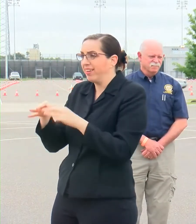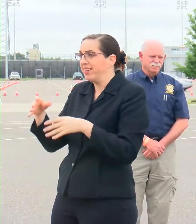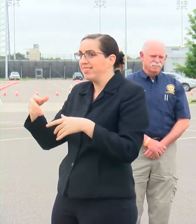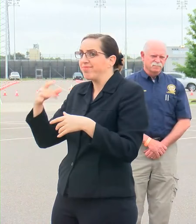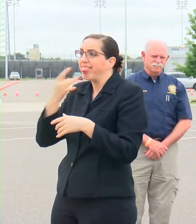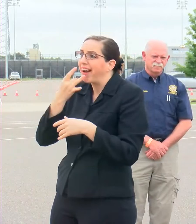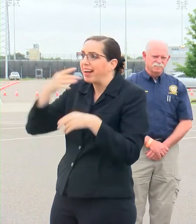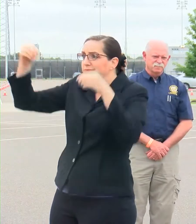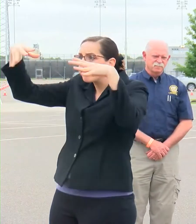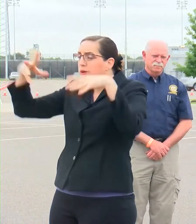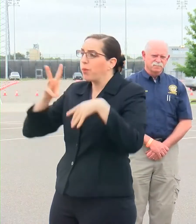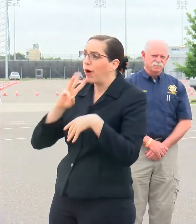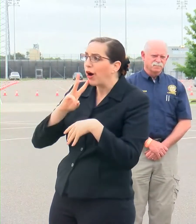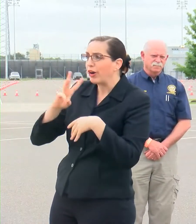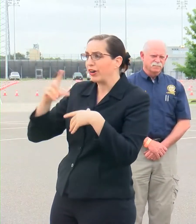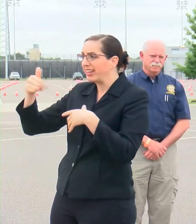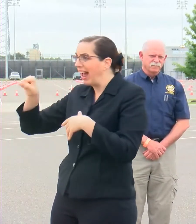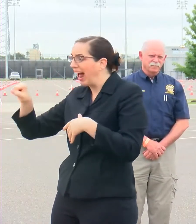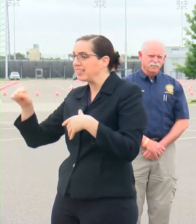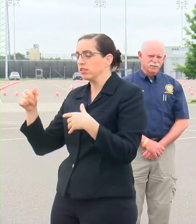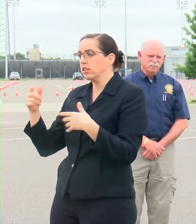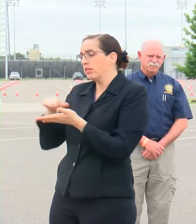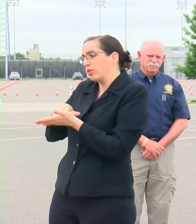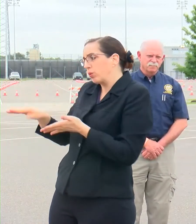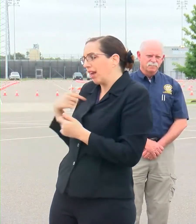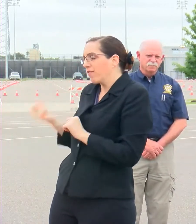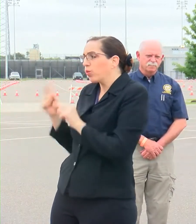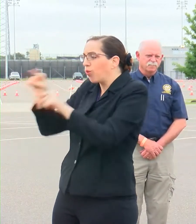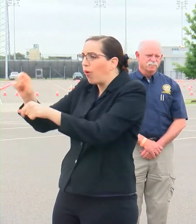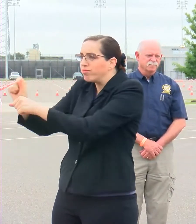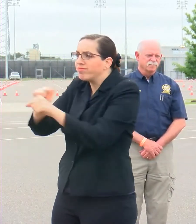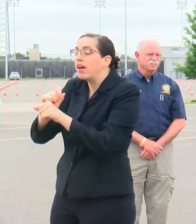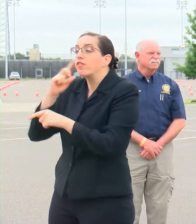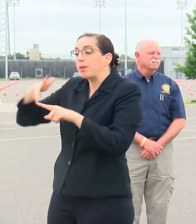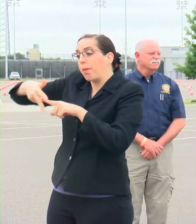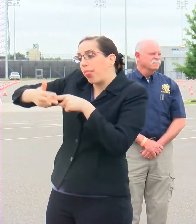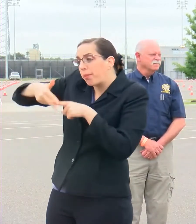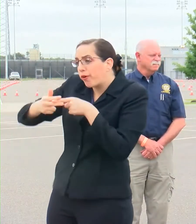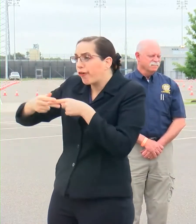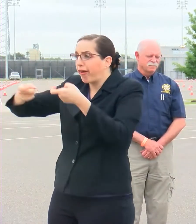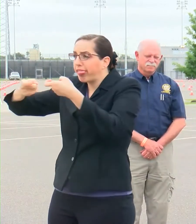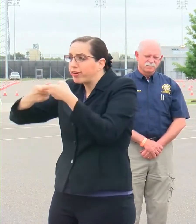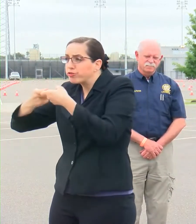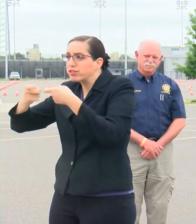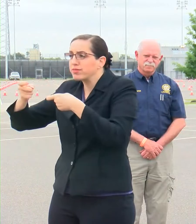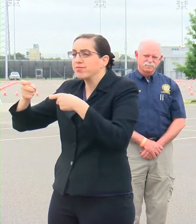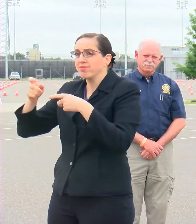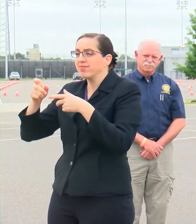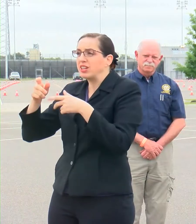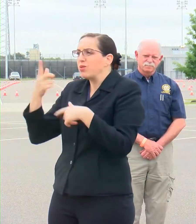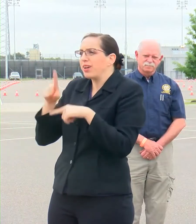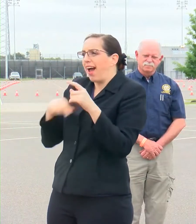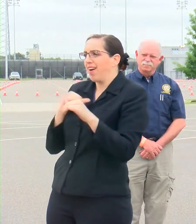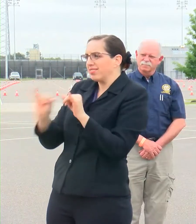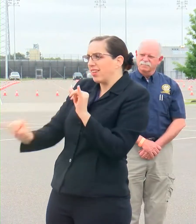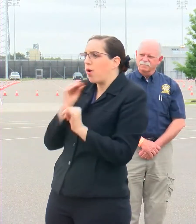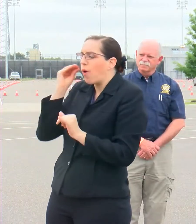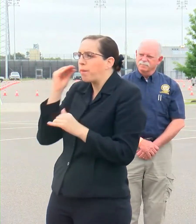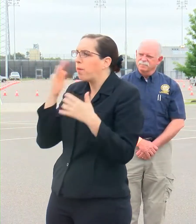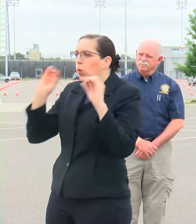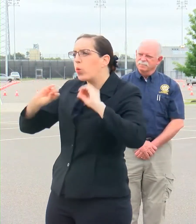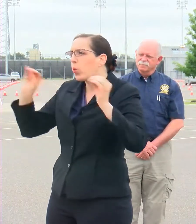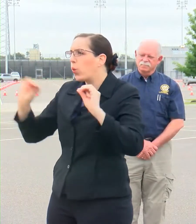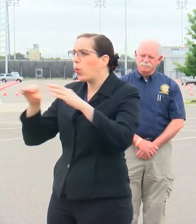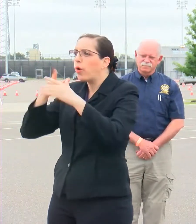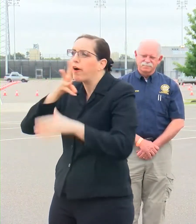your gas, your water. That's why we have excused, for example, exempted plumbers, electricians. You can't have people stay at your home if you don't have